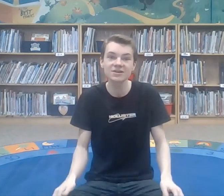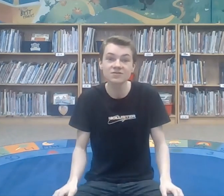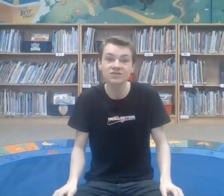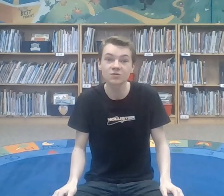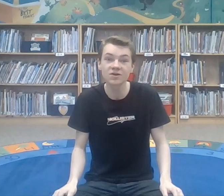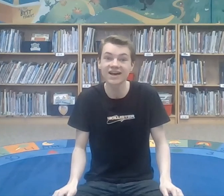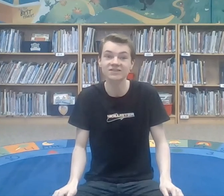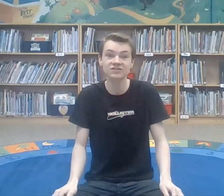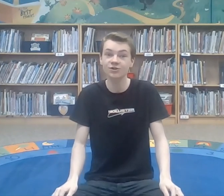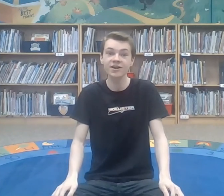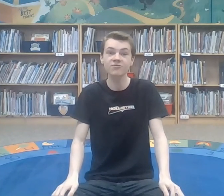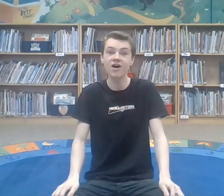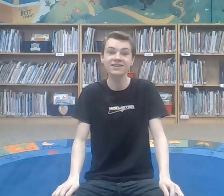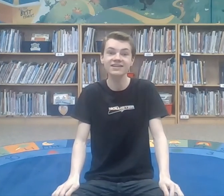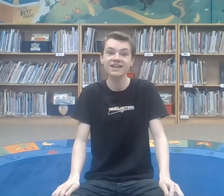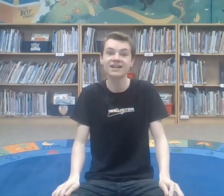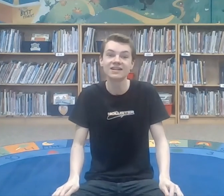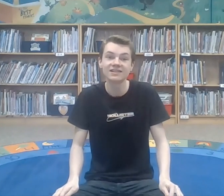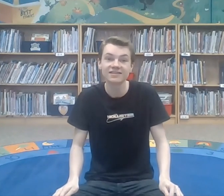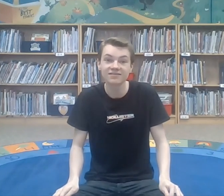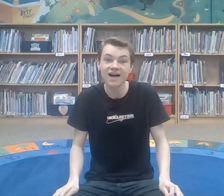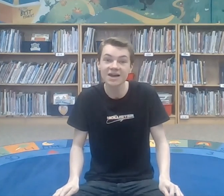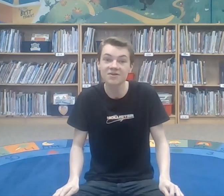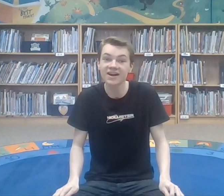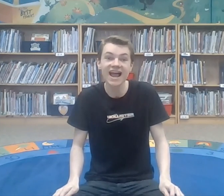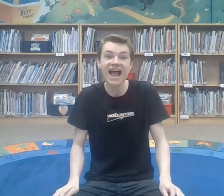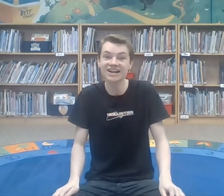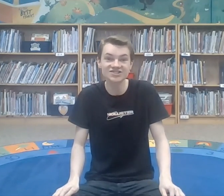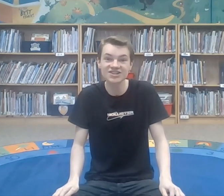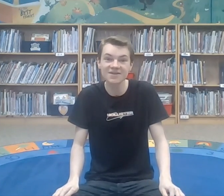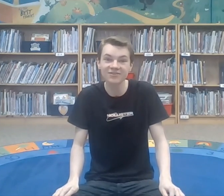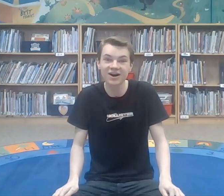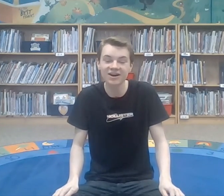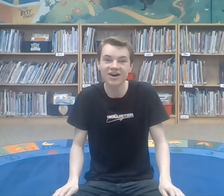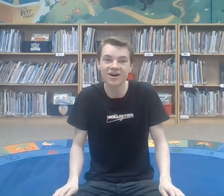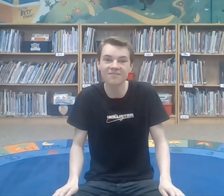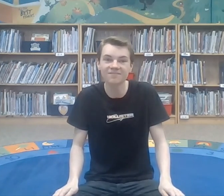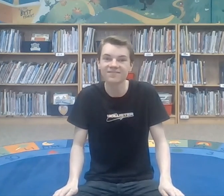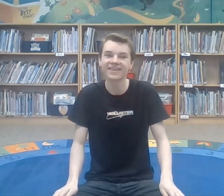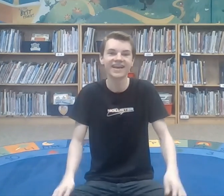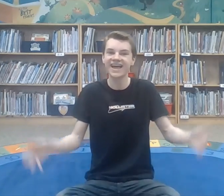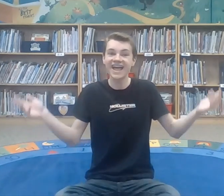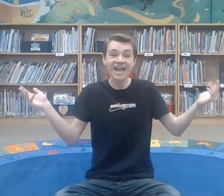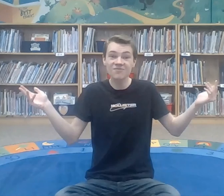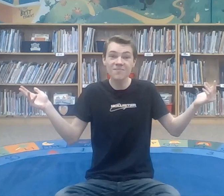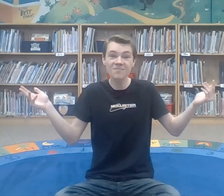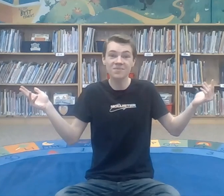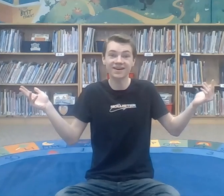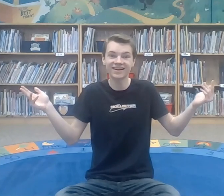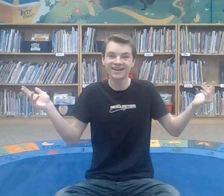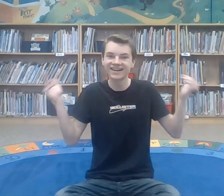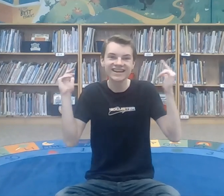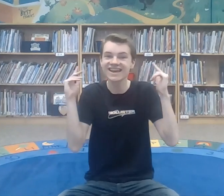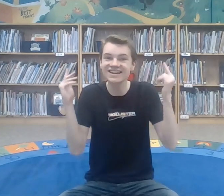videos to us at stirlingrawdonlibrary@gmail.com. And remember,